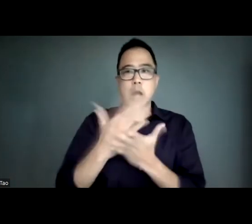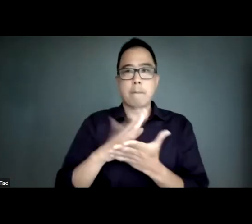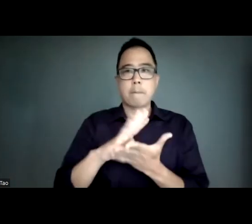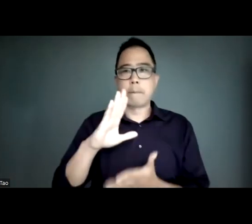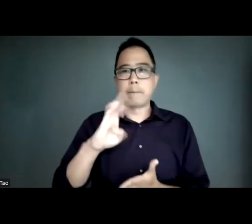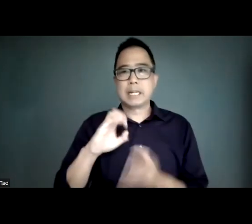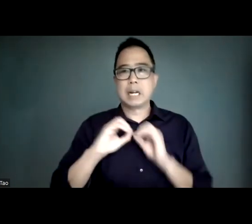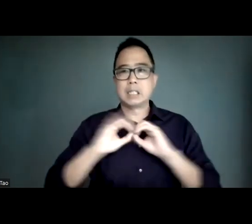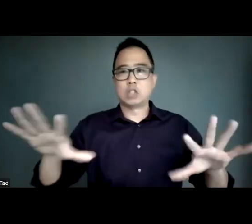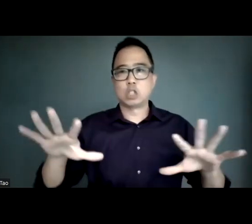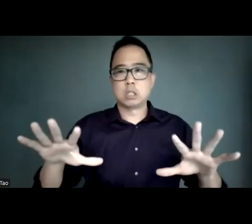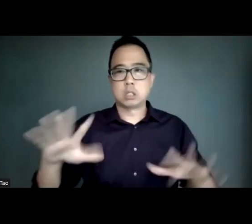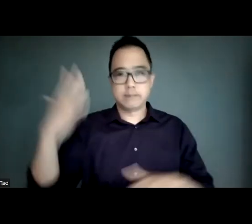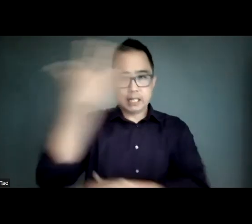positive.